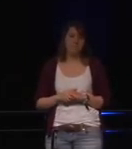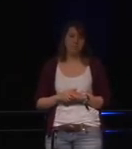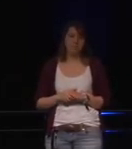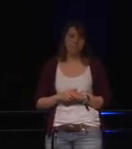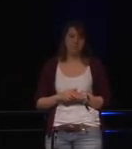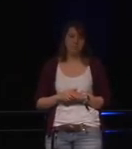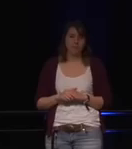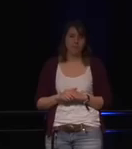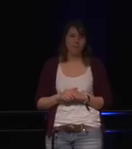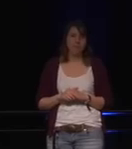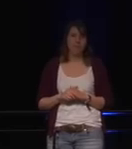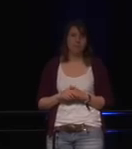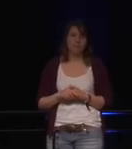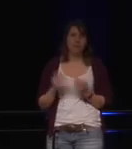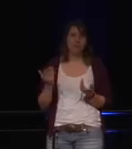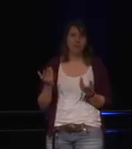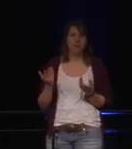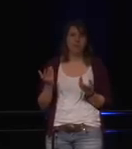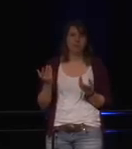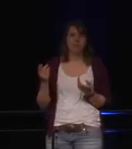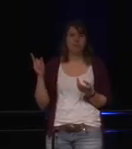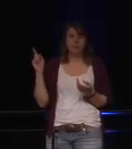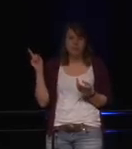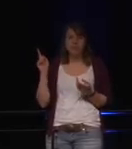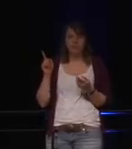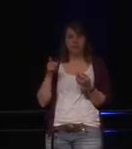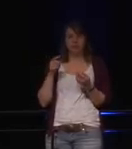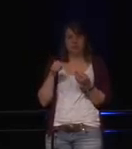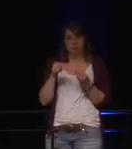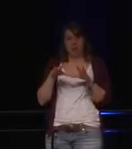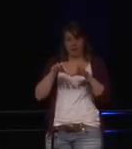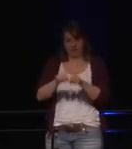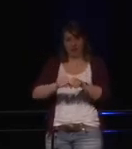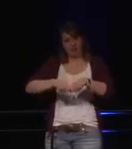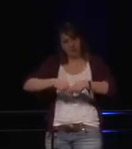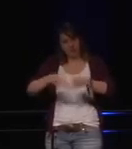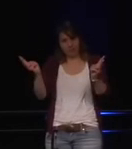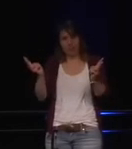this attack was unleashed. So, it happened.